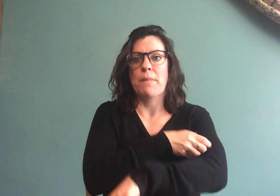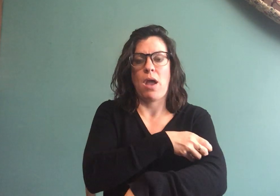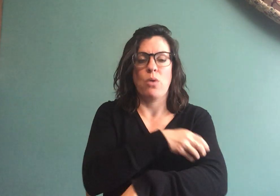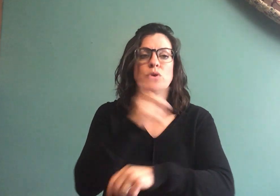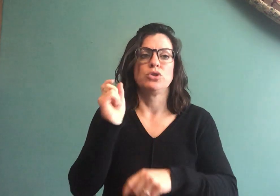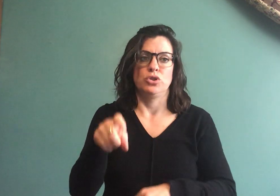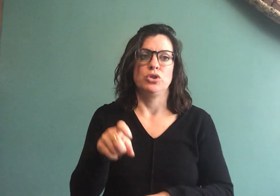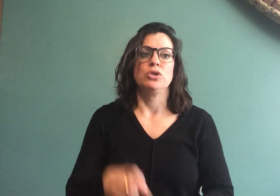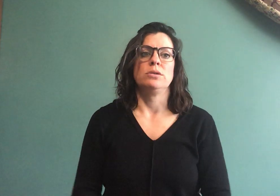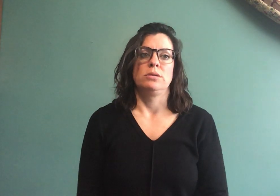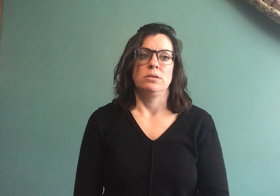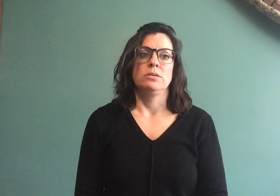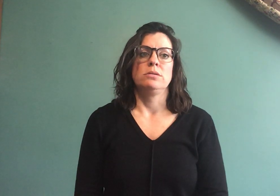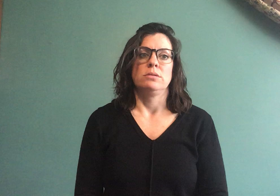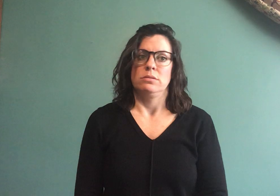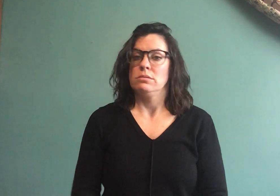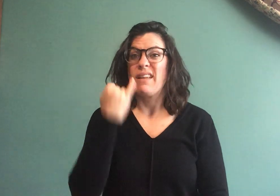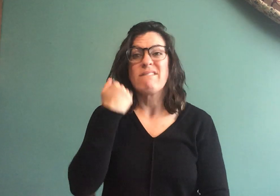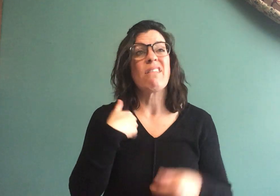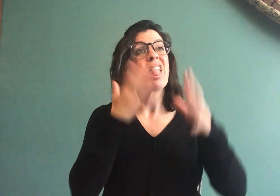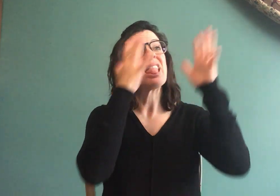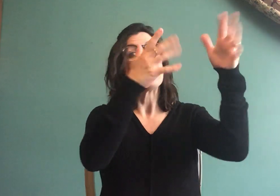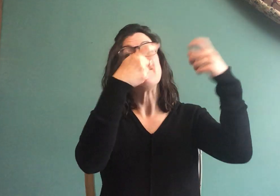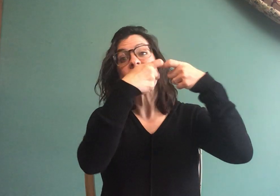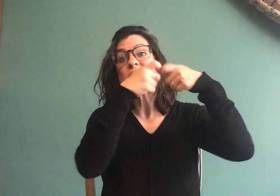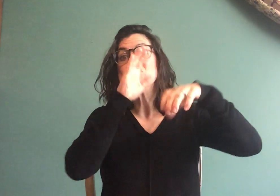do. Everybody understands what a conduit is, right?